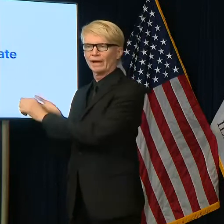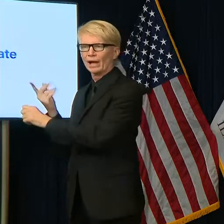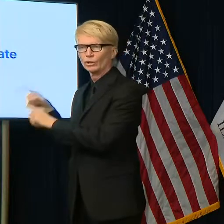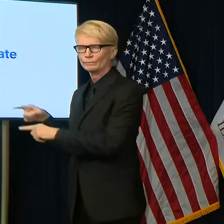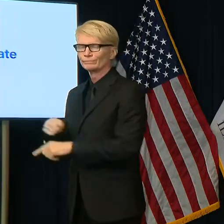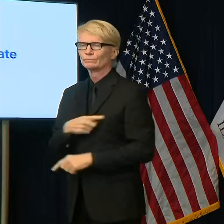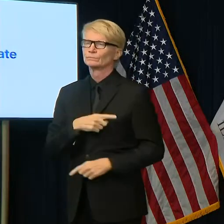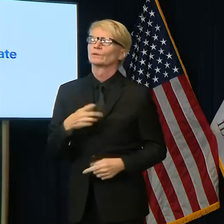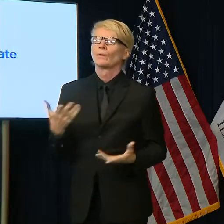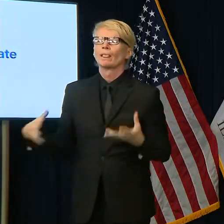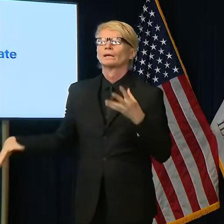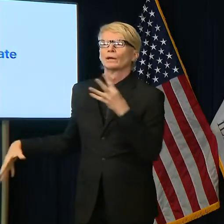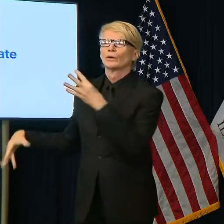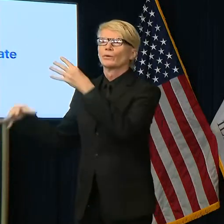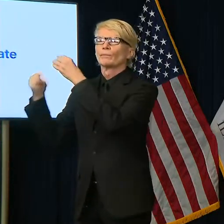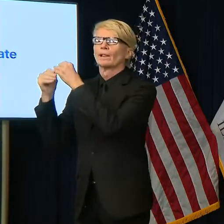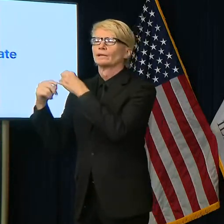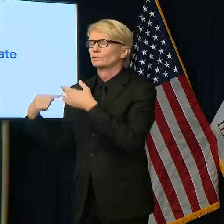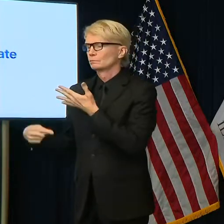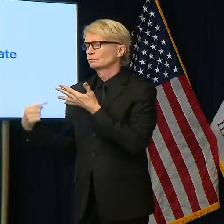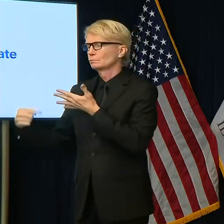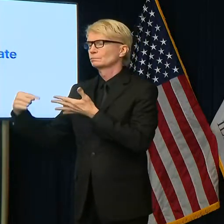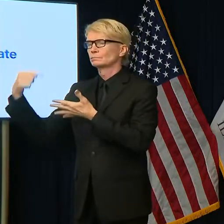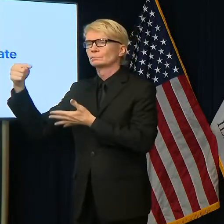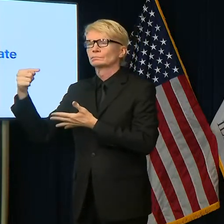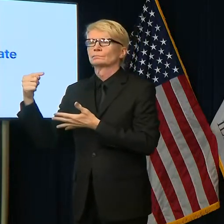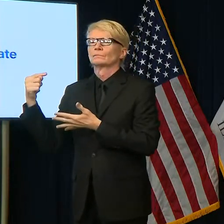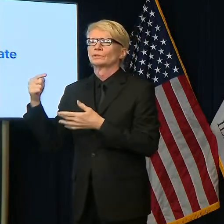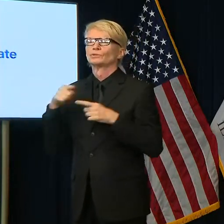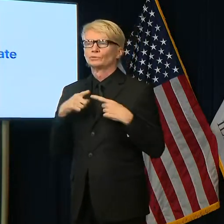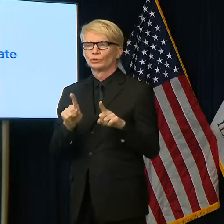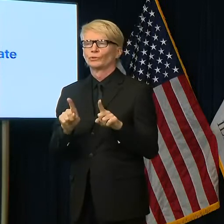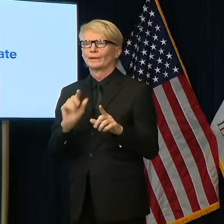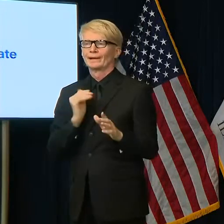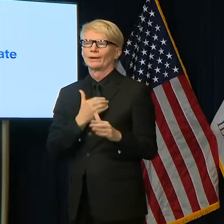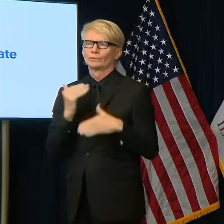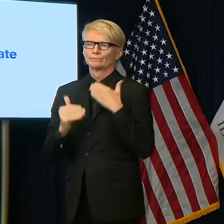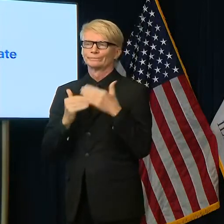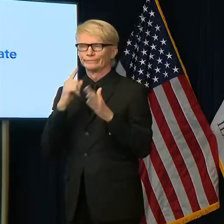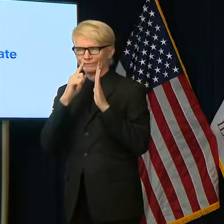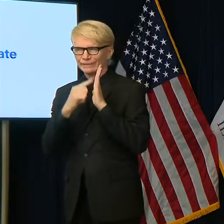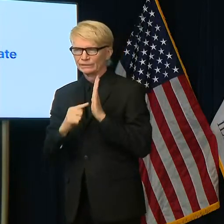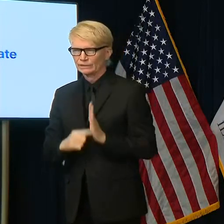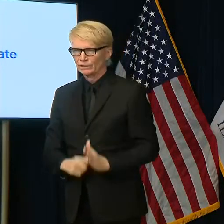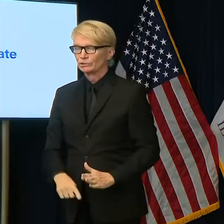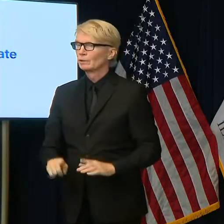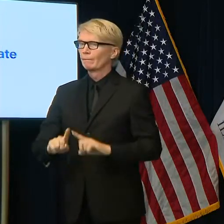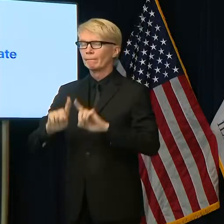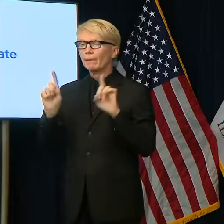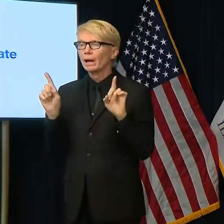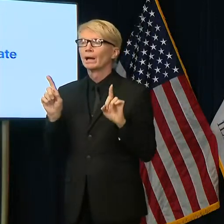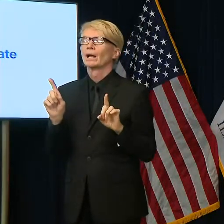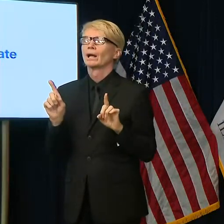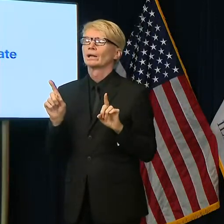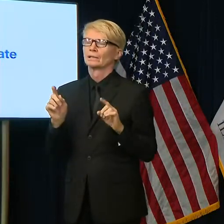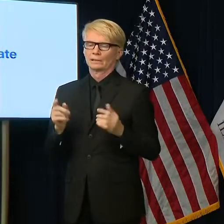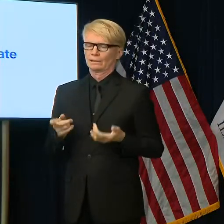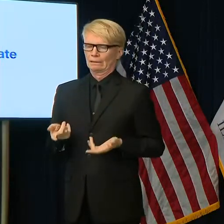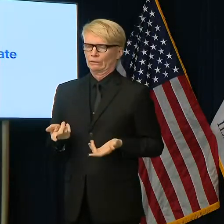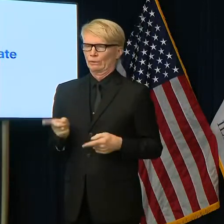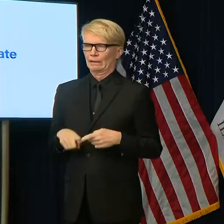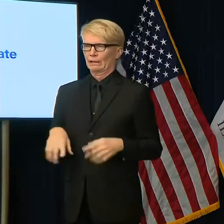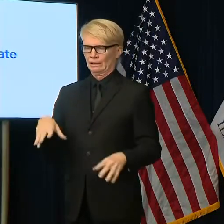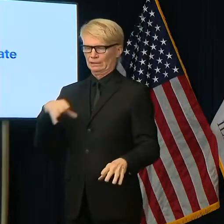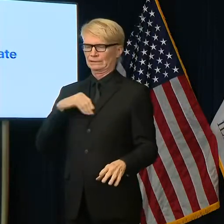it's an accumulation of things during this entire matter. But suffice to say that there are things that are just unacceptable,